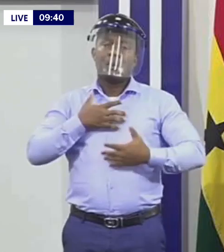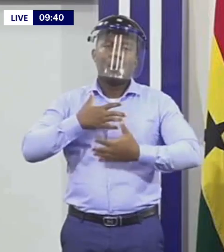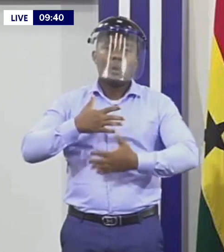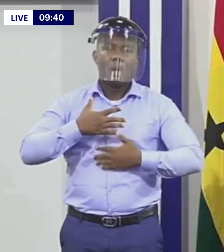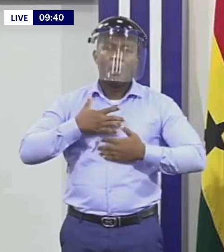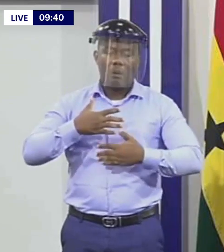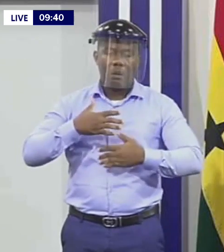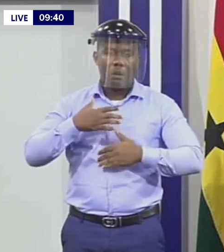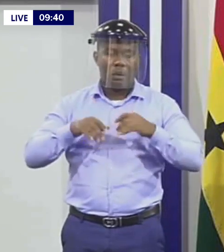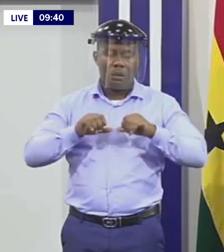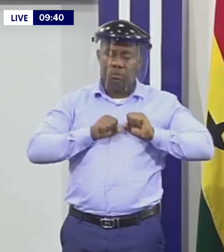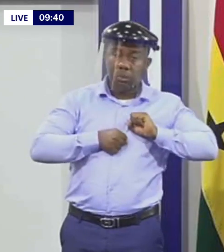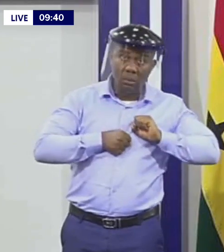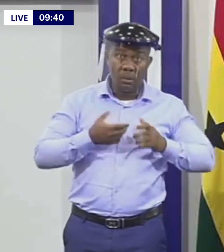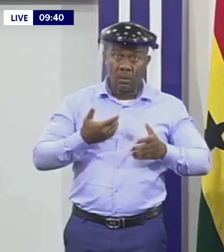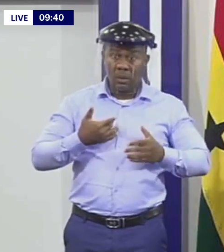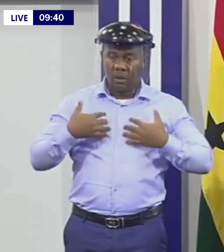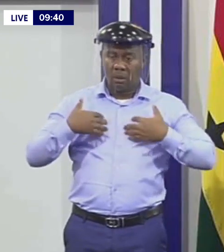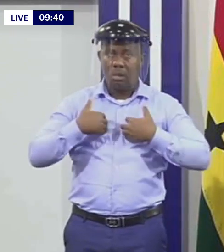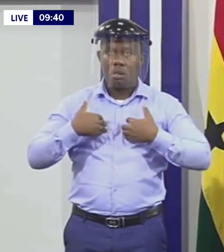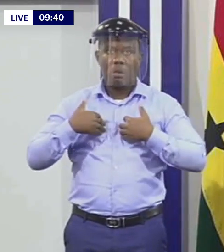essential organ failure requiring